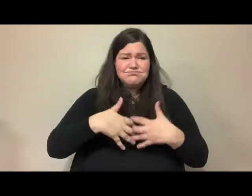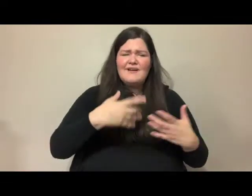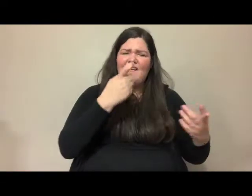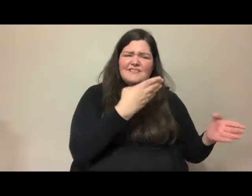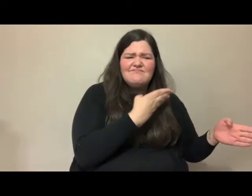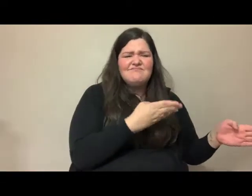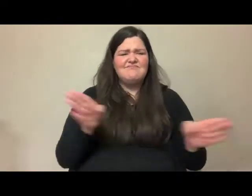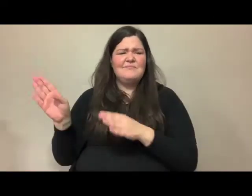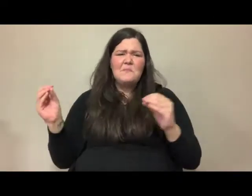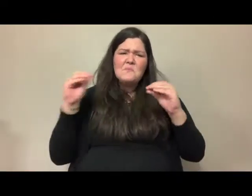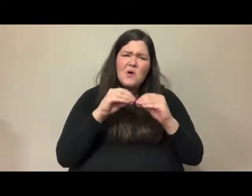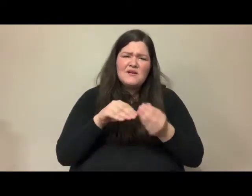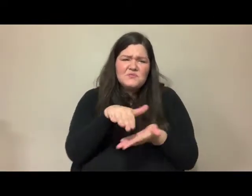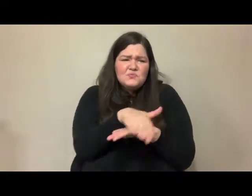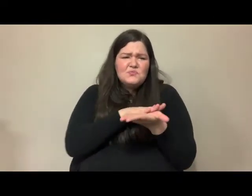anymore.